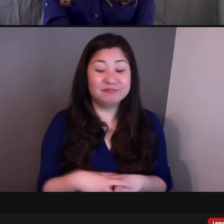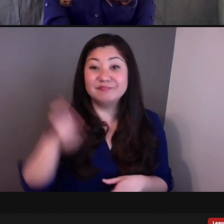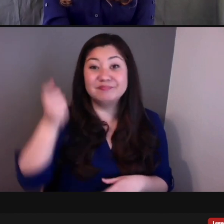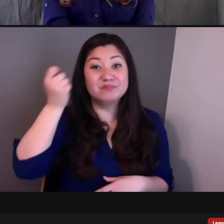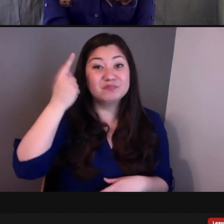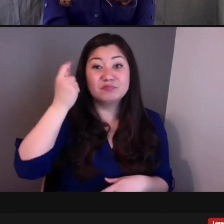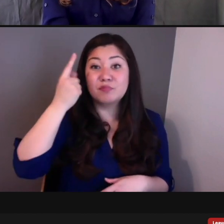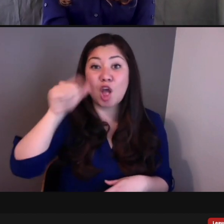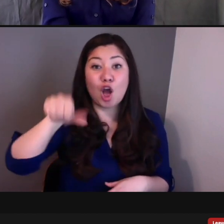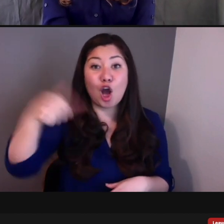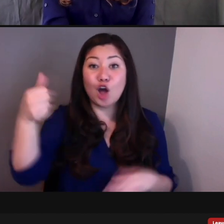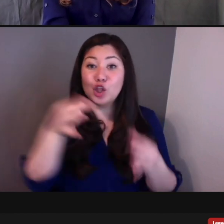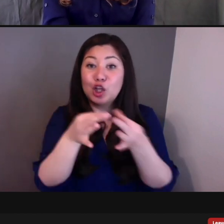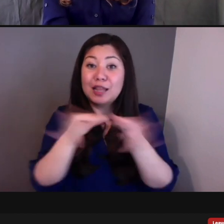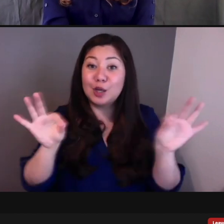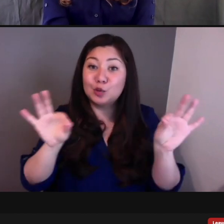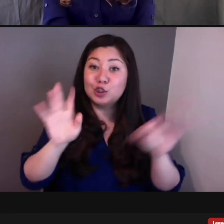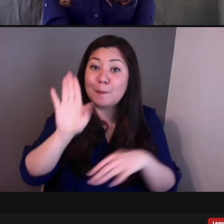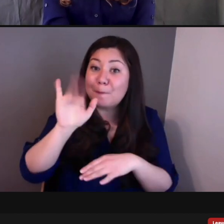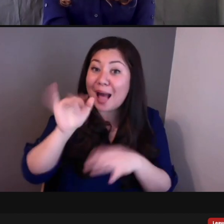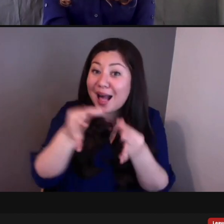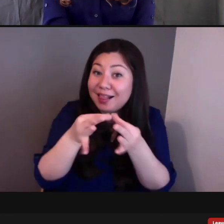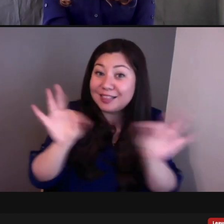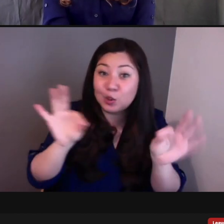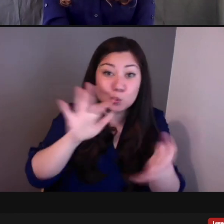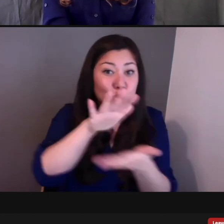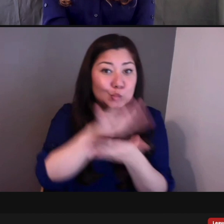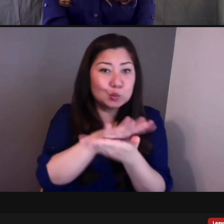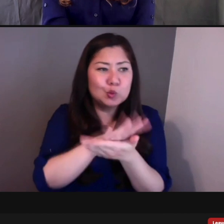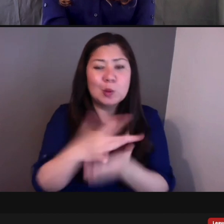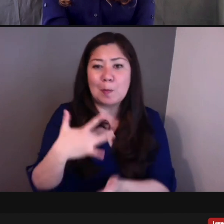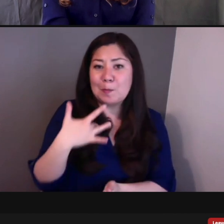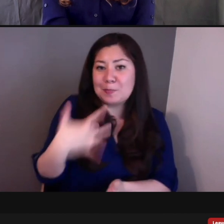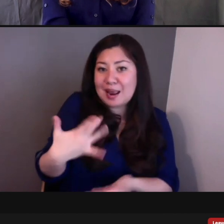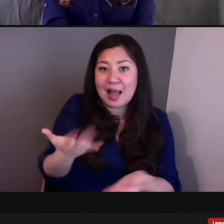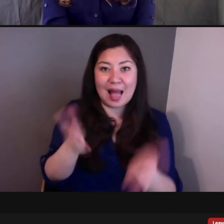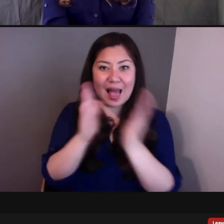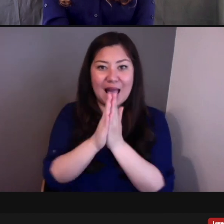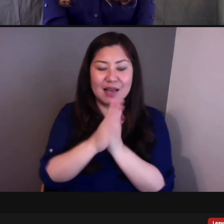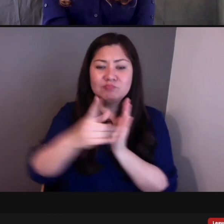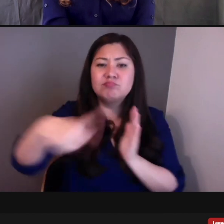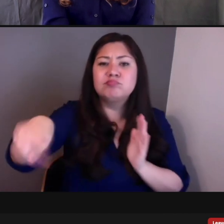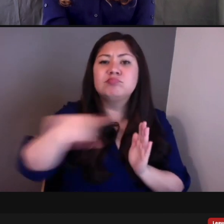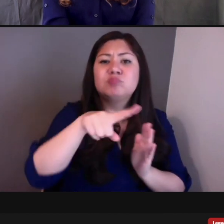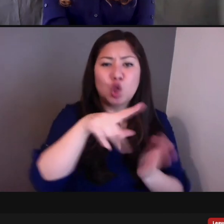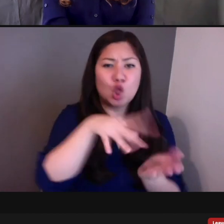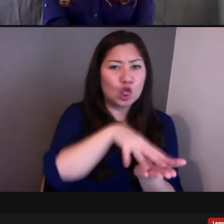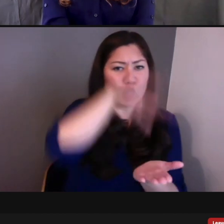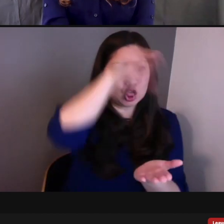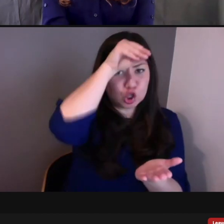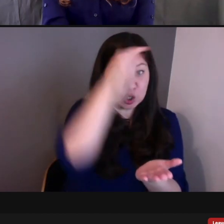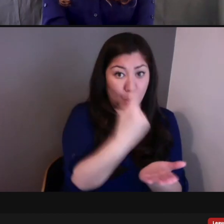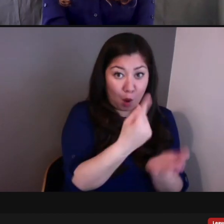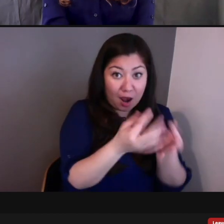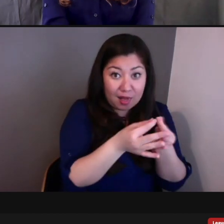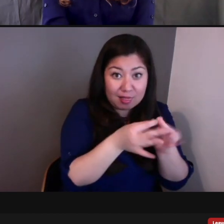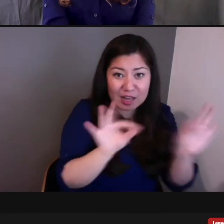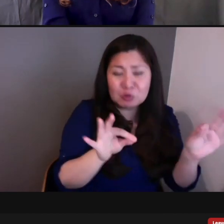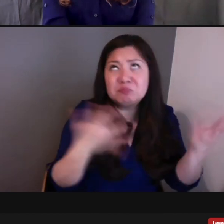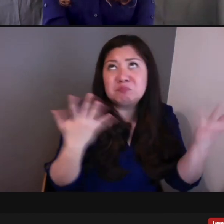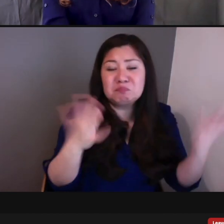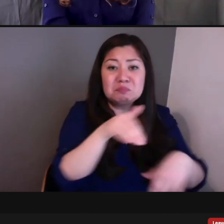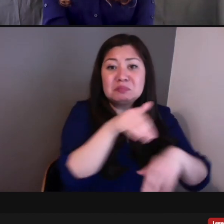this isn't something that happens instantly overnight, but we have to figure out how to separate those two languages.